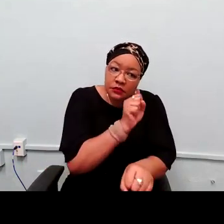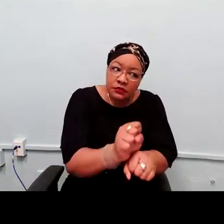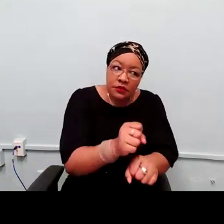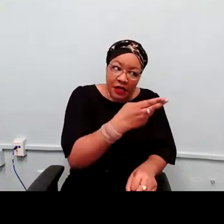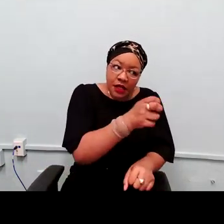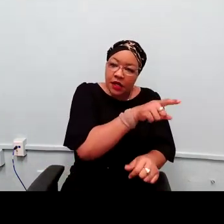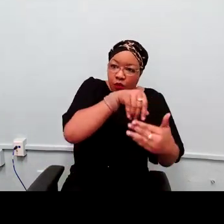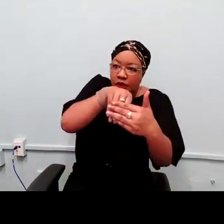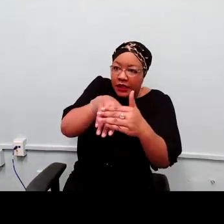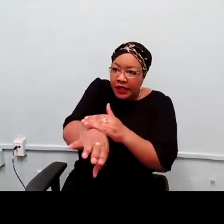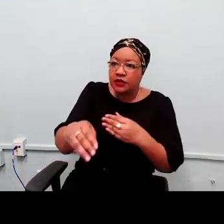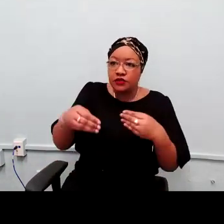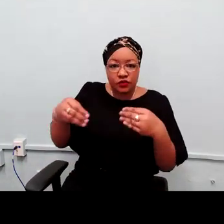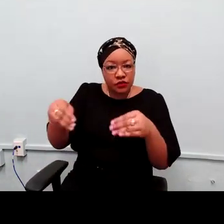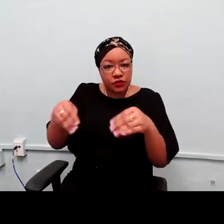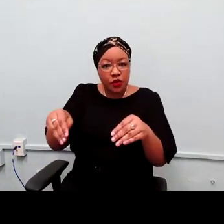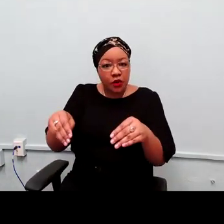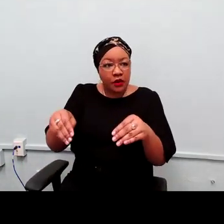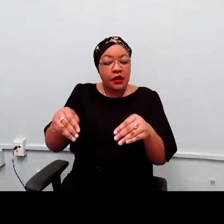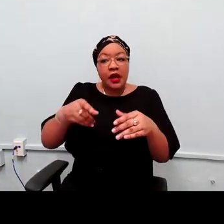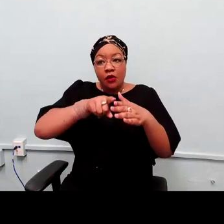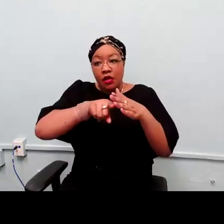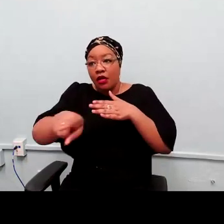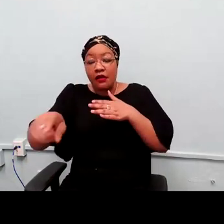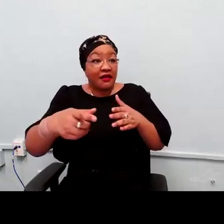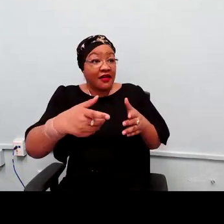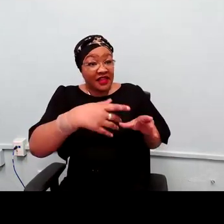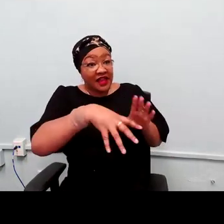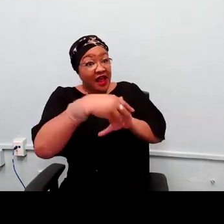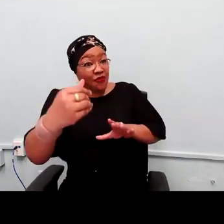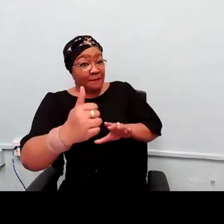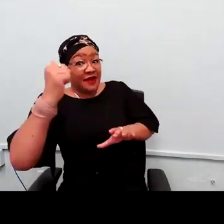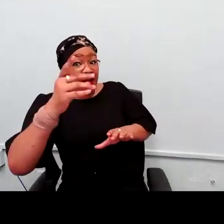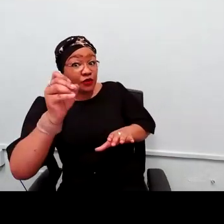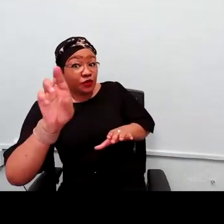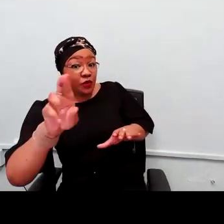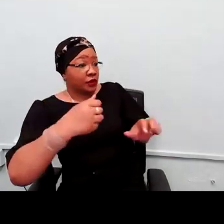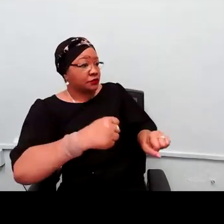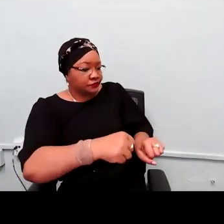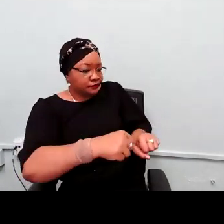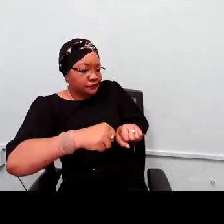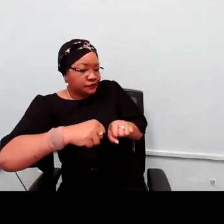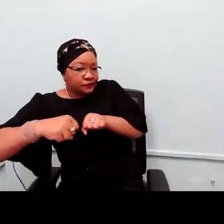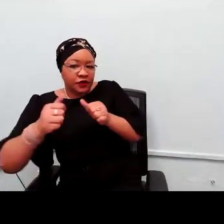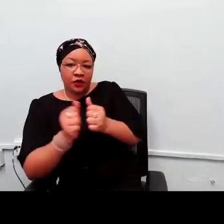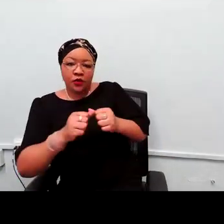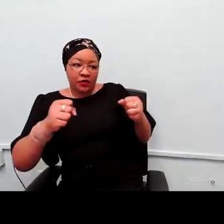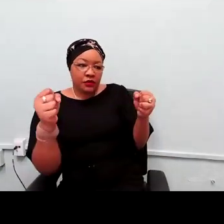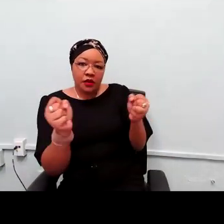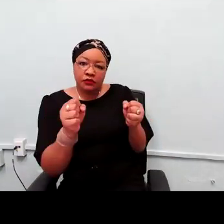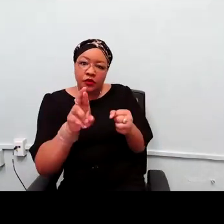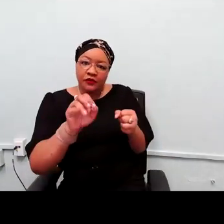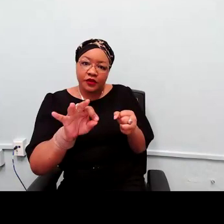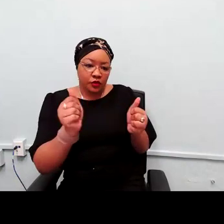and come out the back a few minutes later, wheeling a huge, shiny refrigerator on a bright red